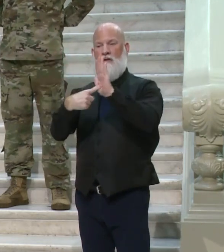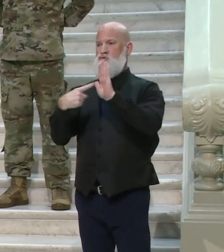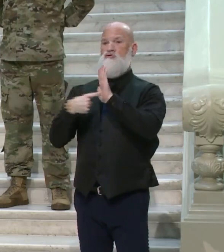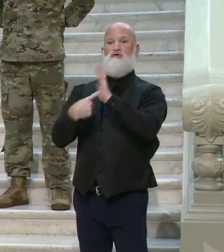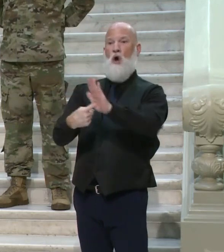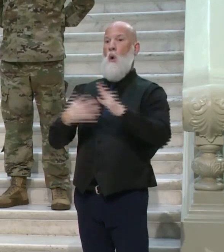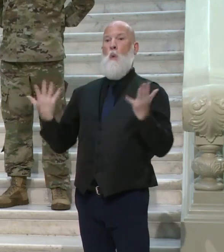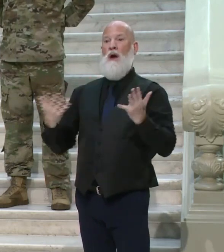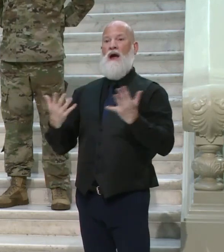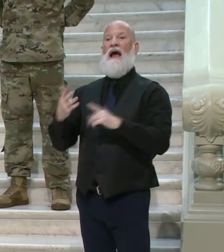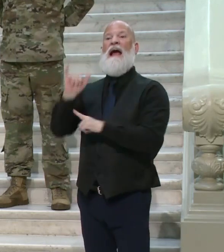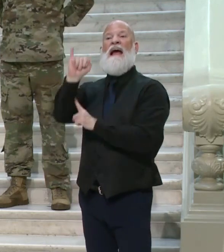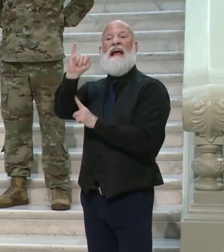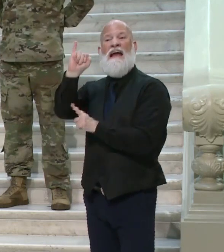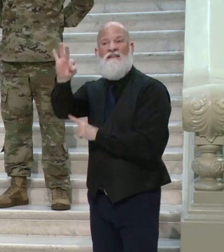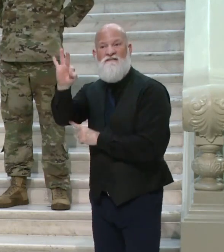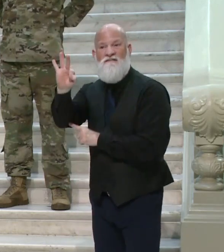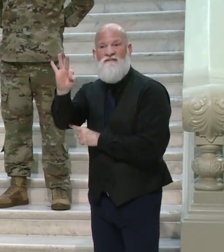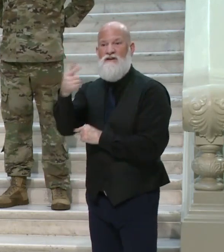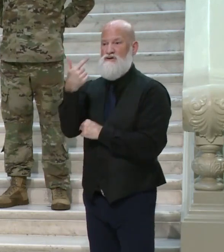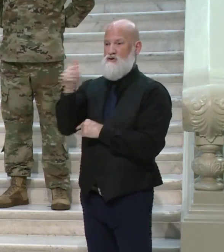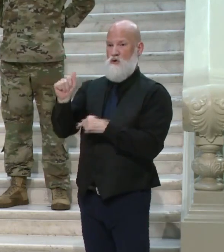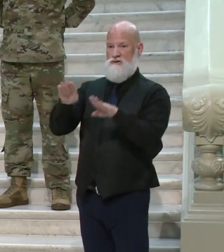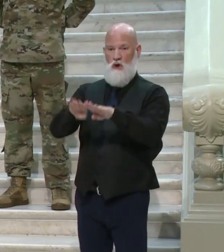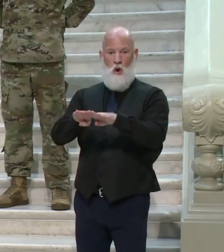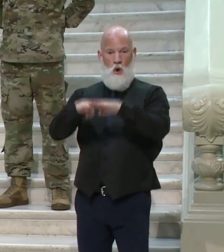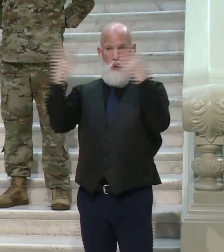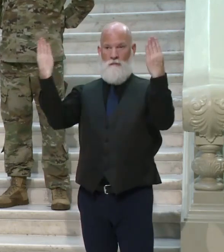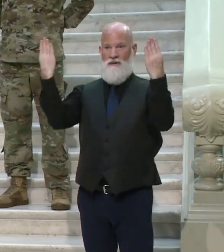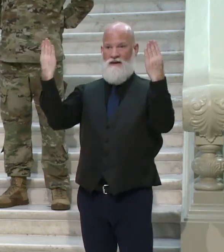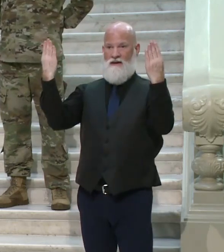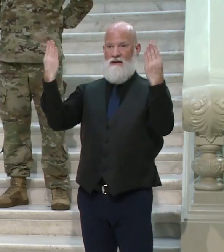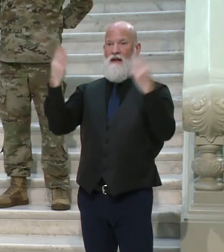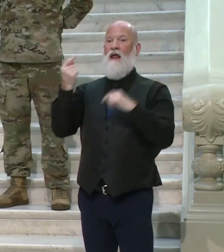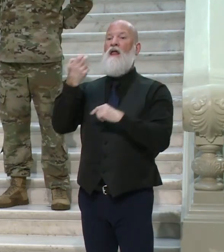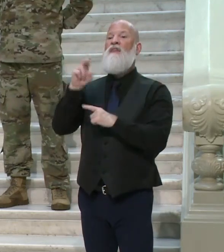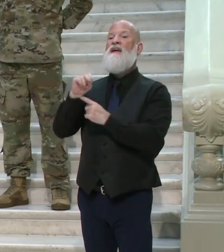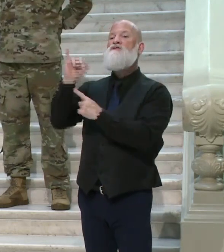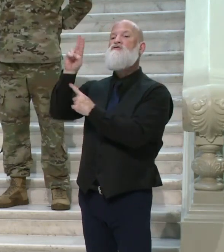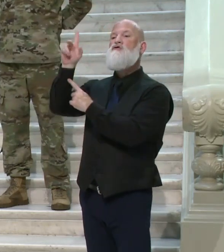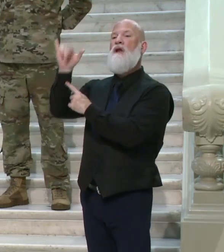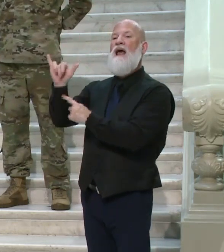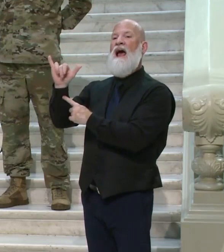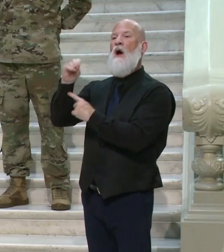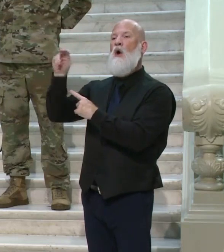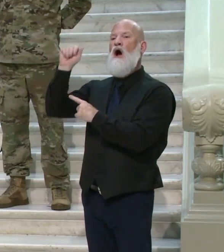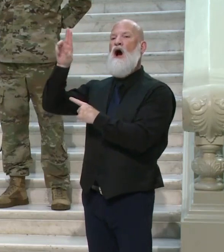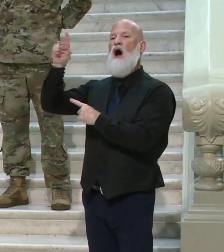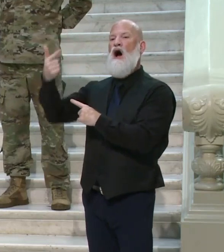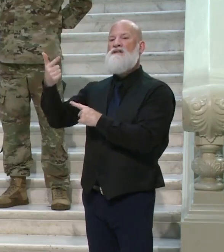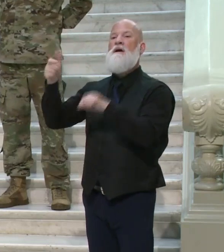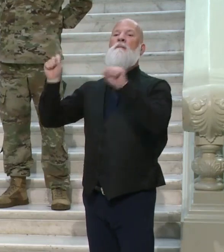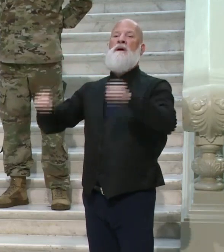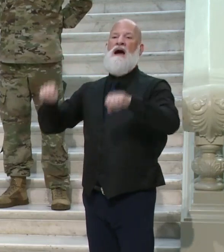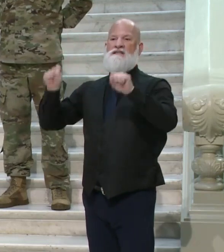way that we are opening right now across the state, there could be in July and August a second recurrence, another round of infections.